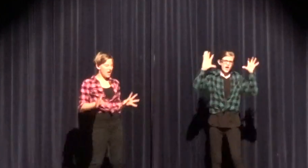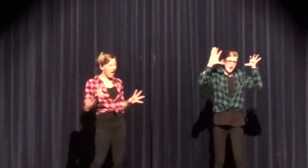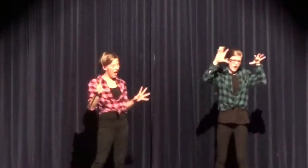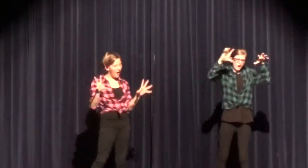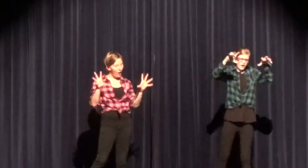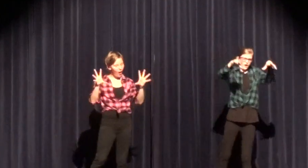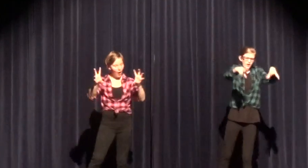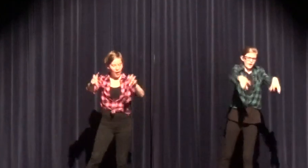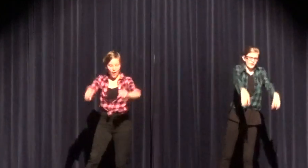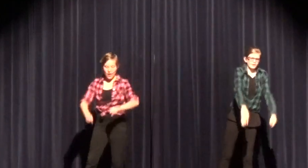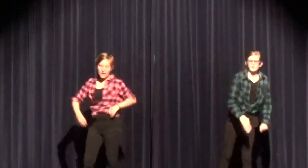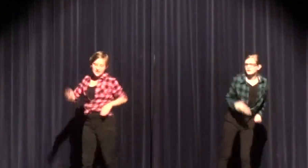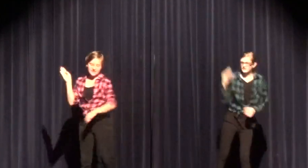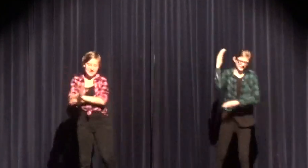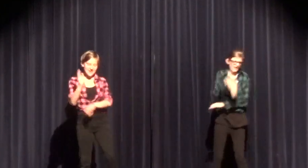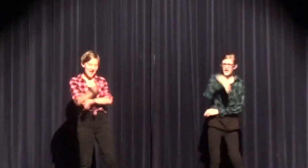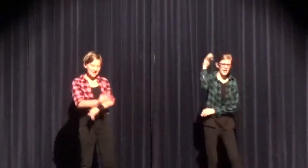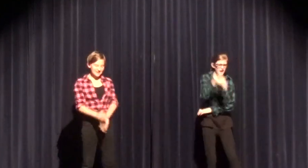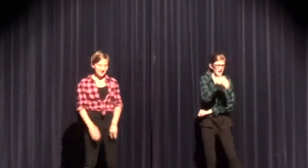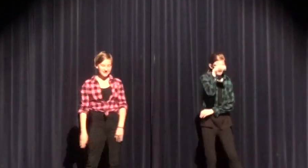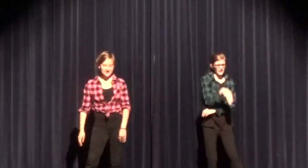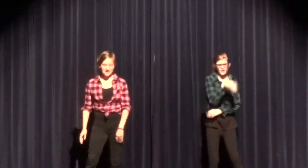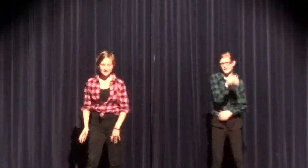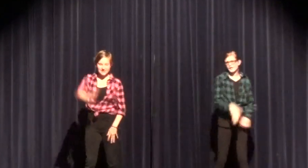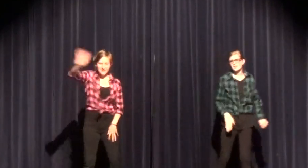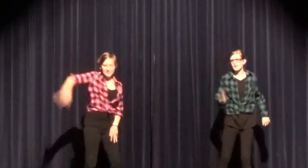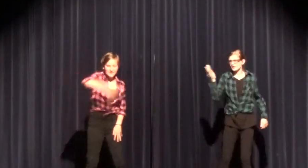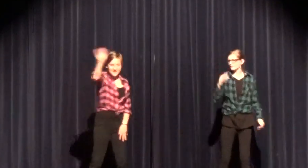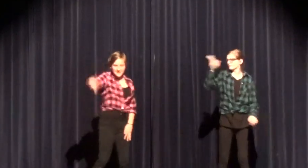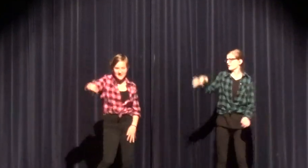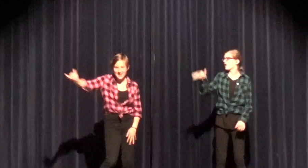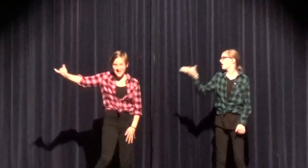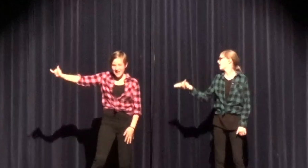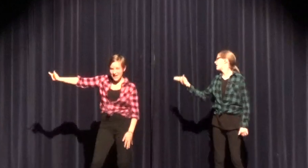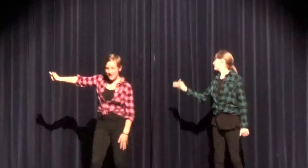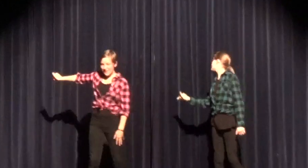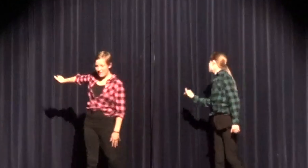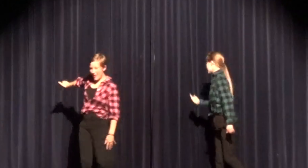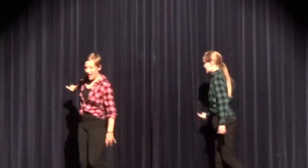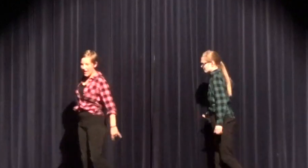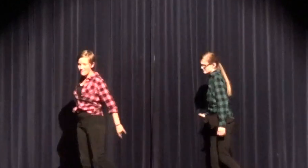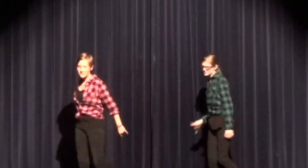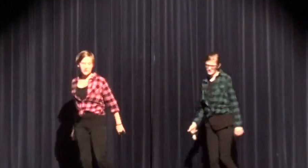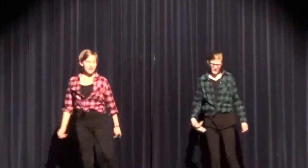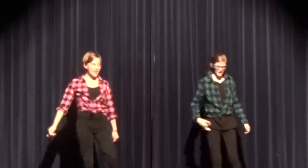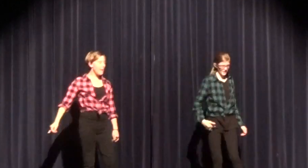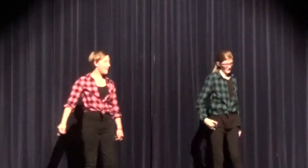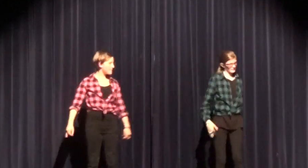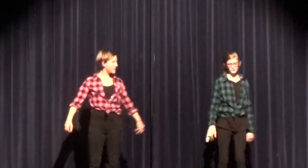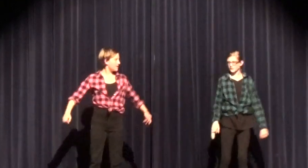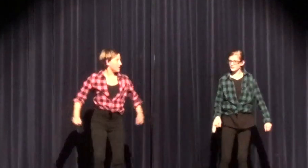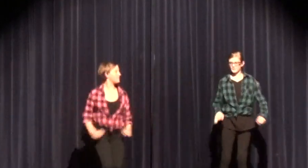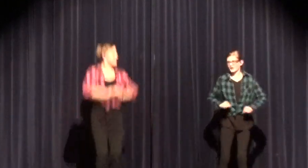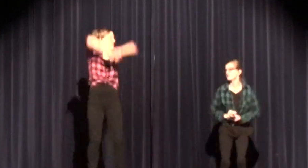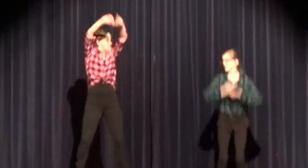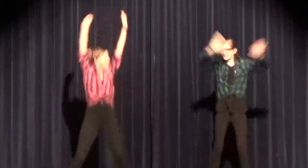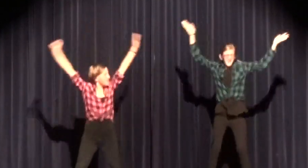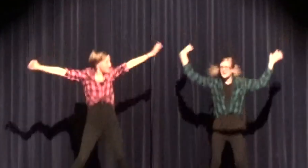on the night of July Baby you're